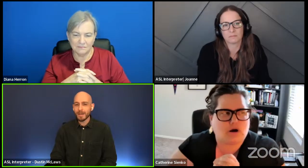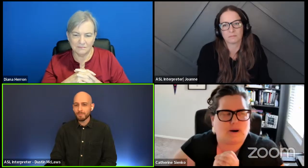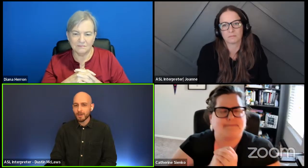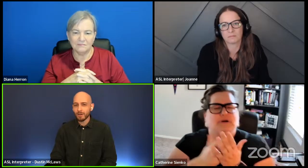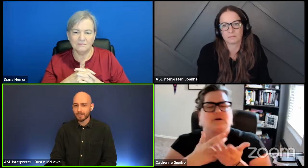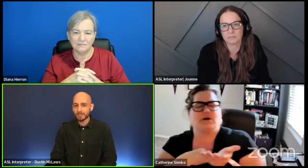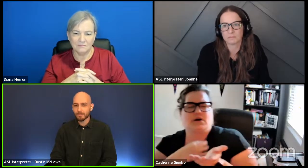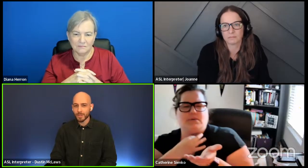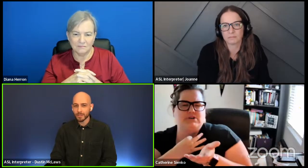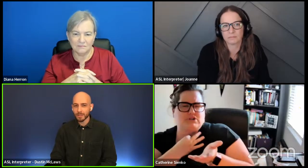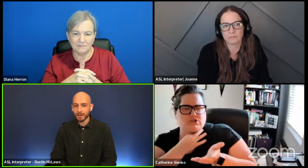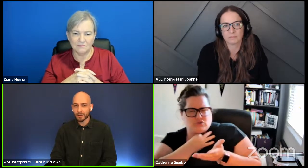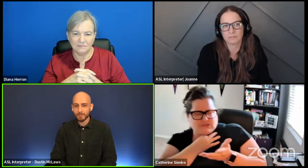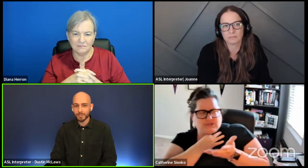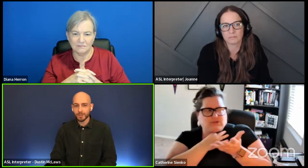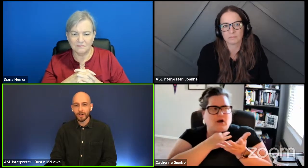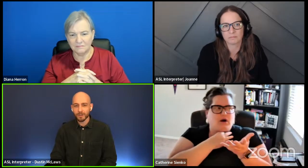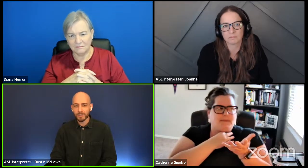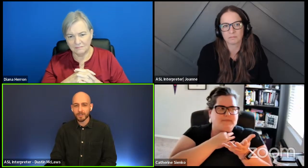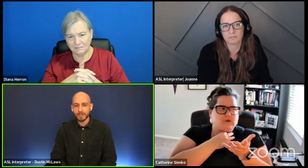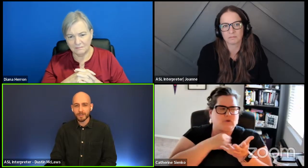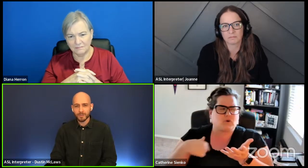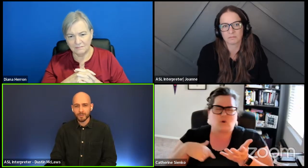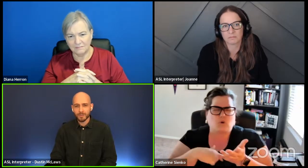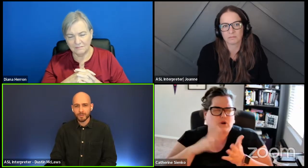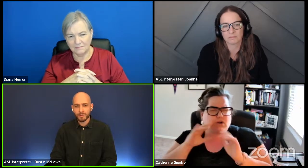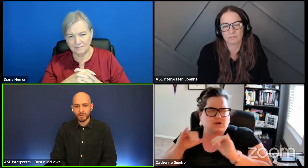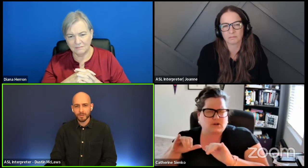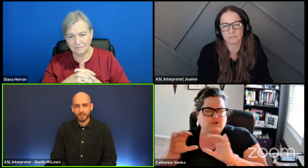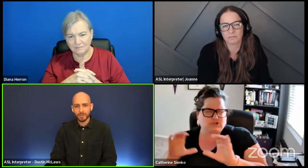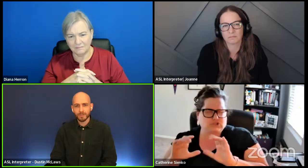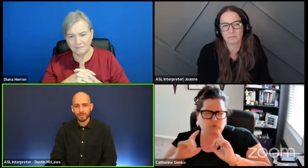But you might be onto something there, Commissioner Herron.